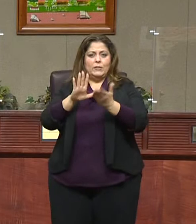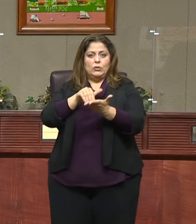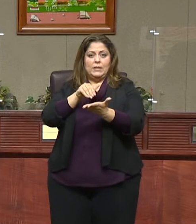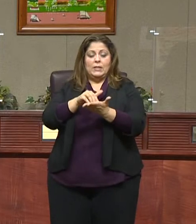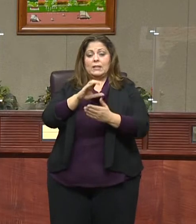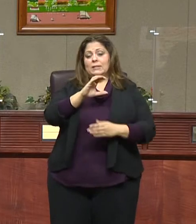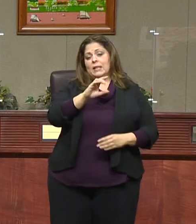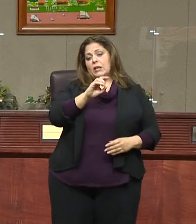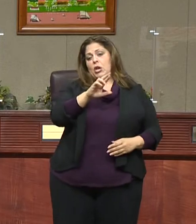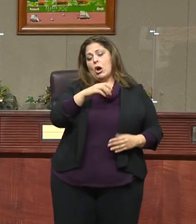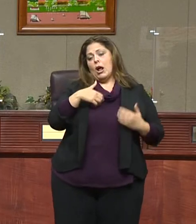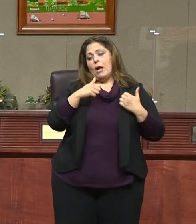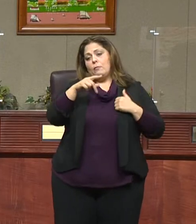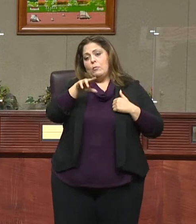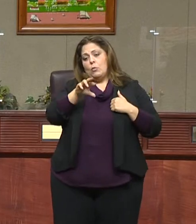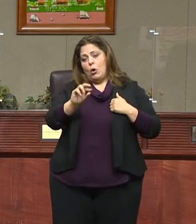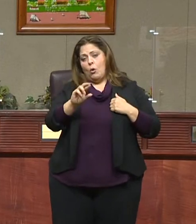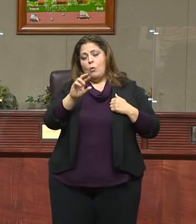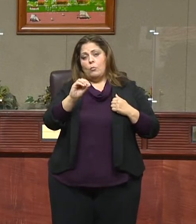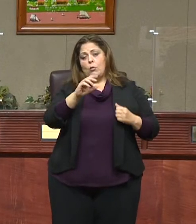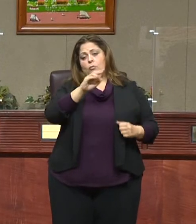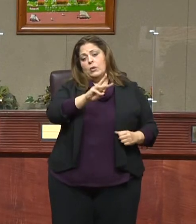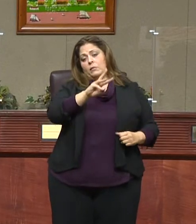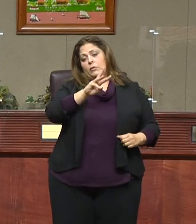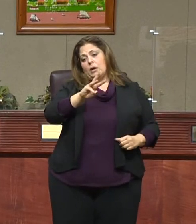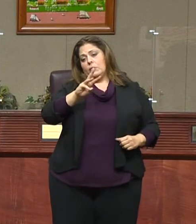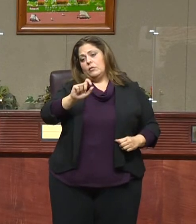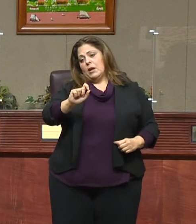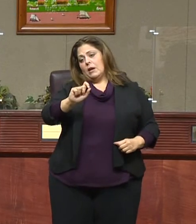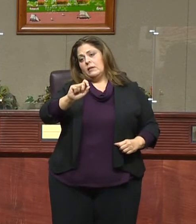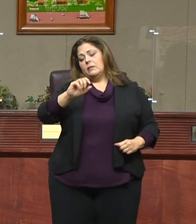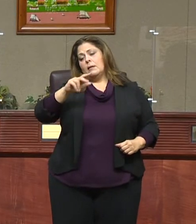Pro website at